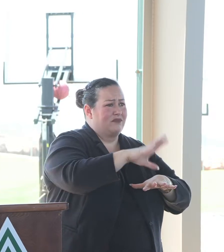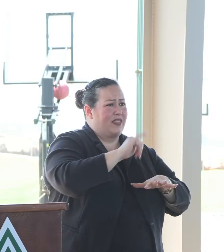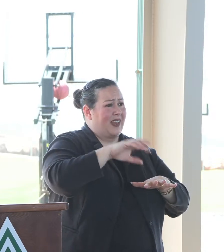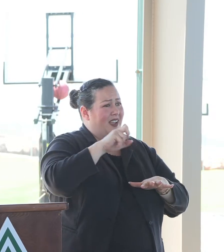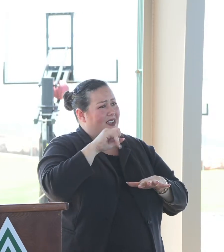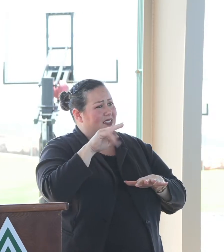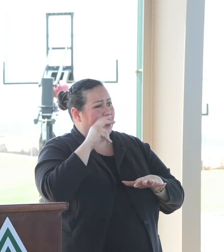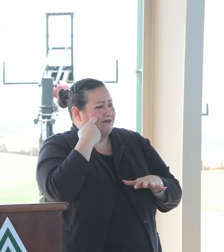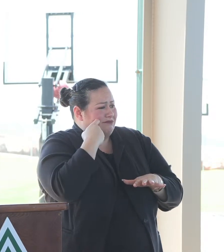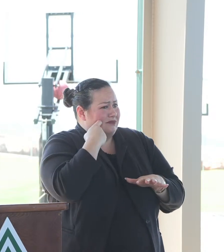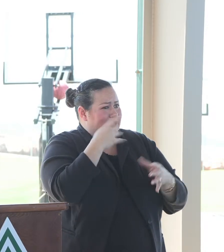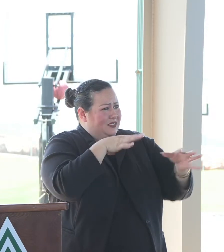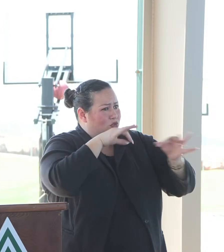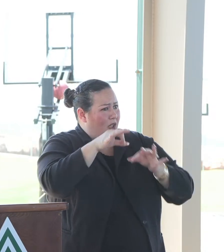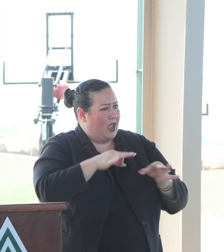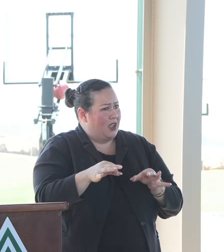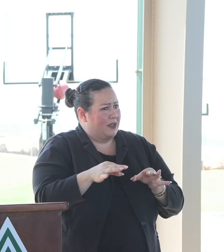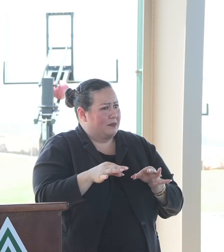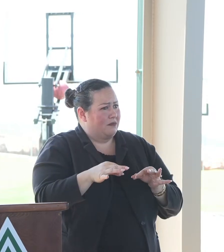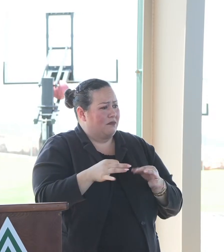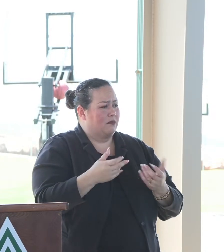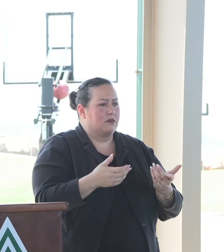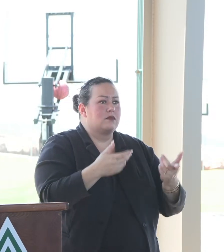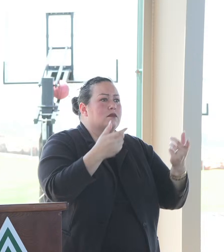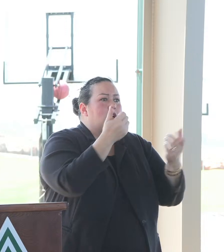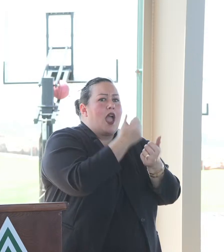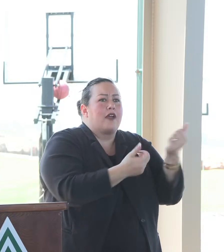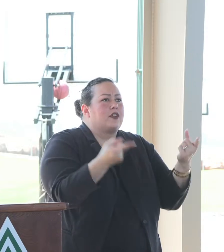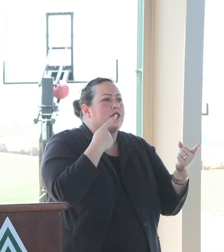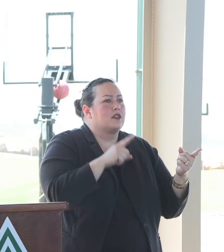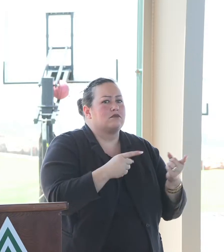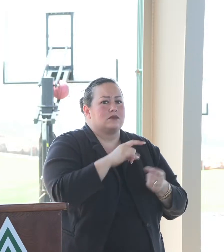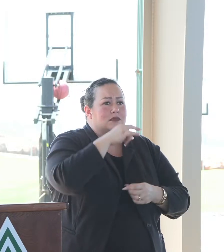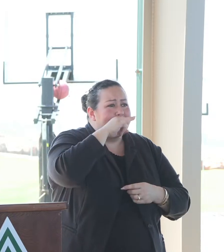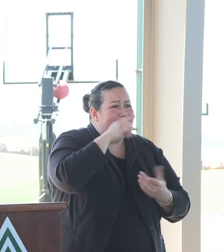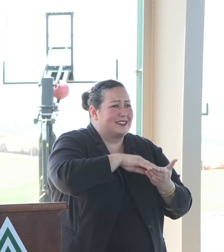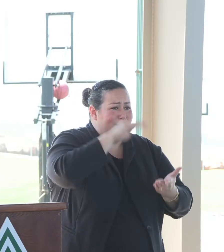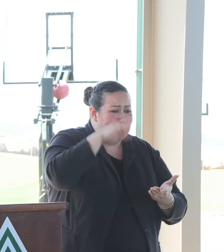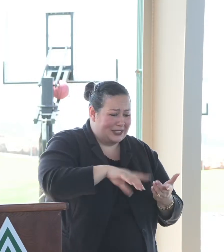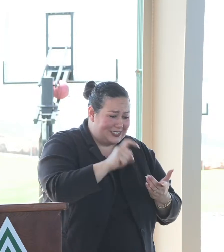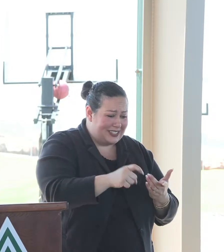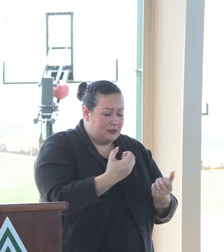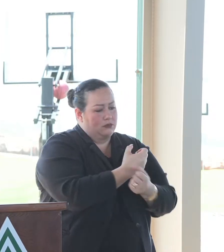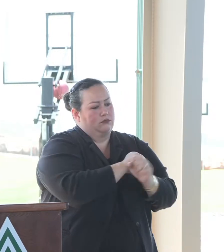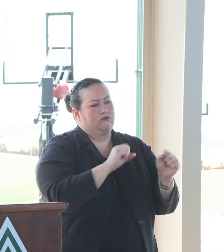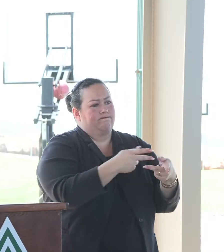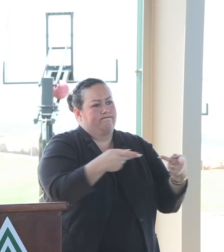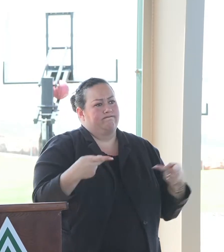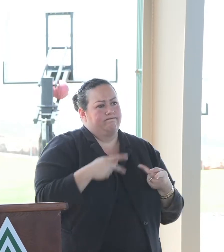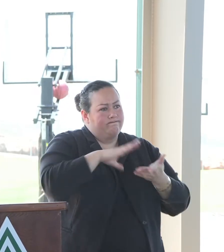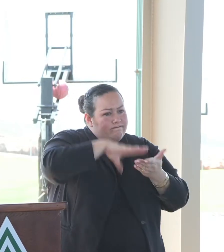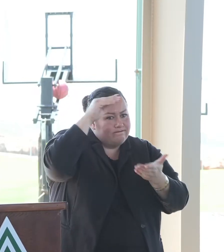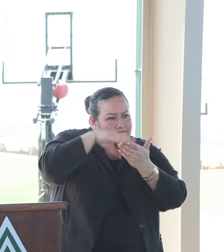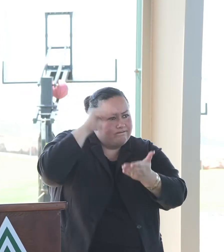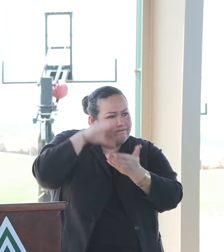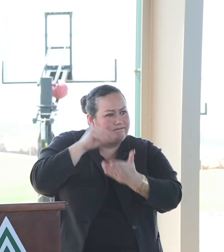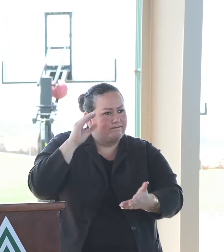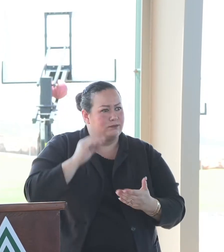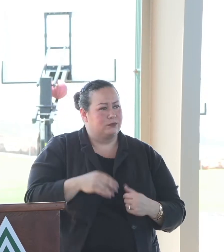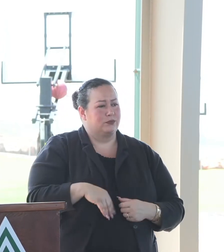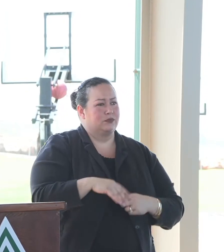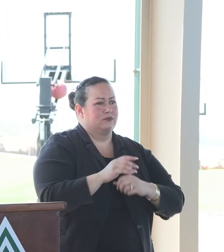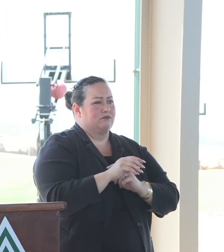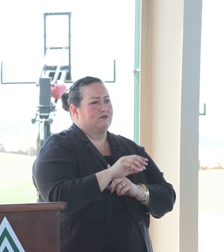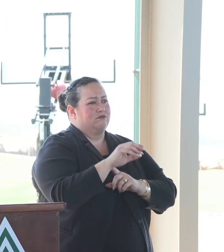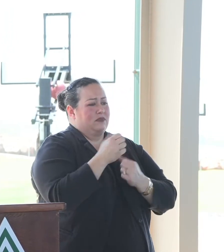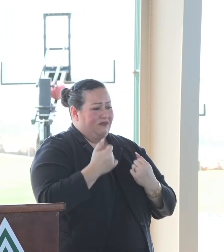The most fundamental thing that every student needs is a safe place to learn. In fact, August 8th